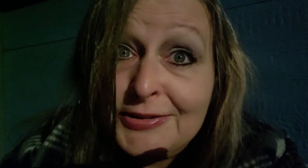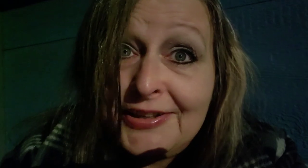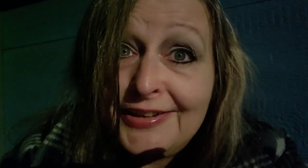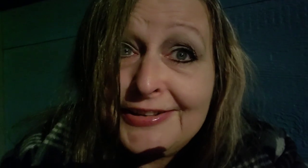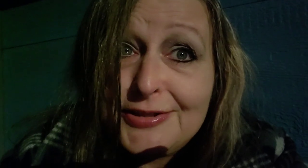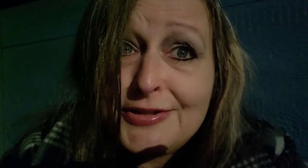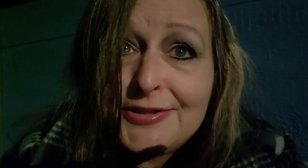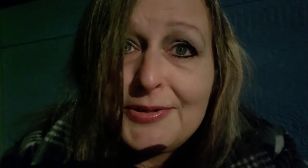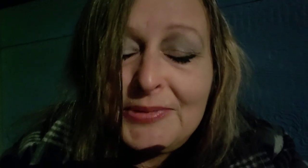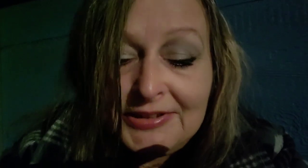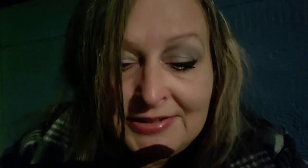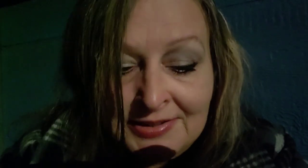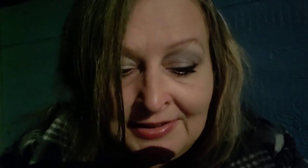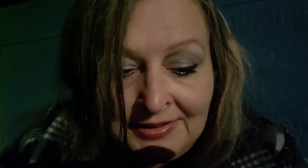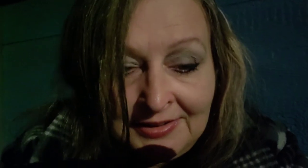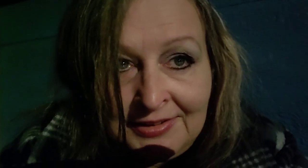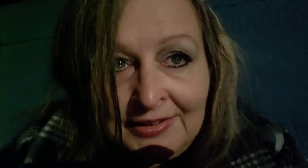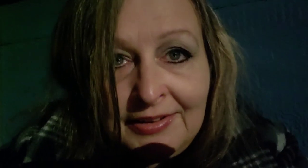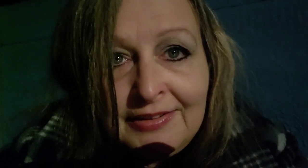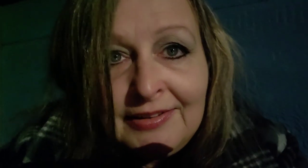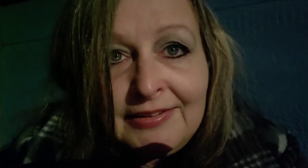brighten your day just a little bit.